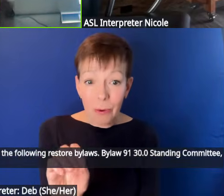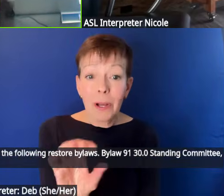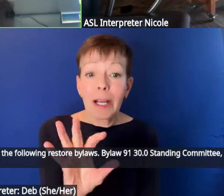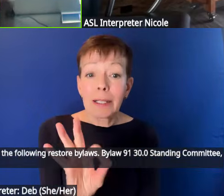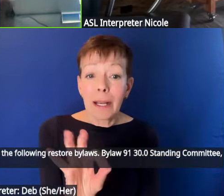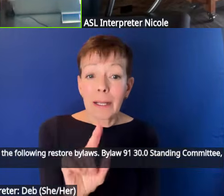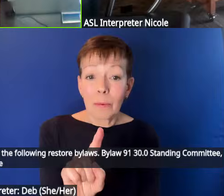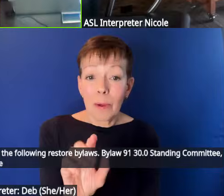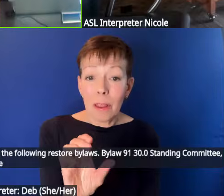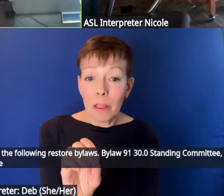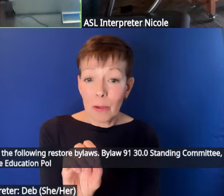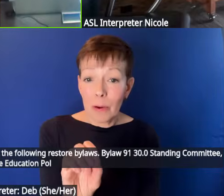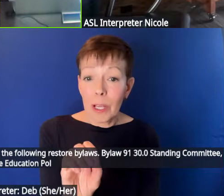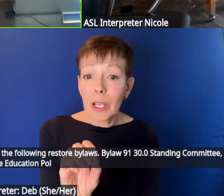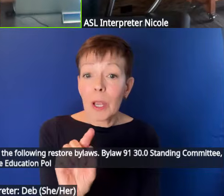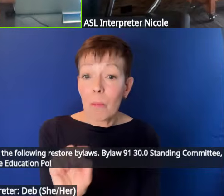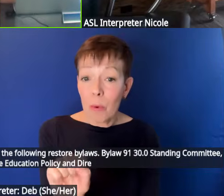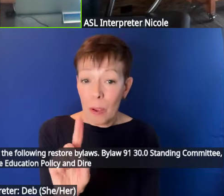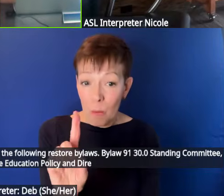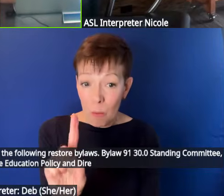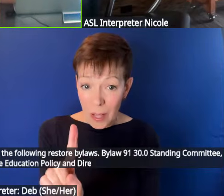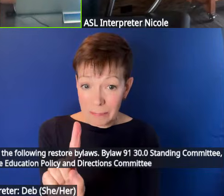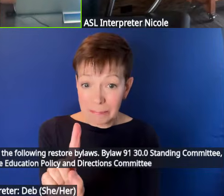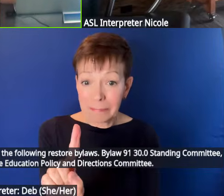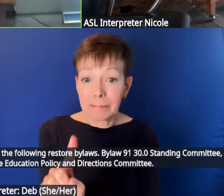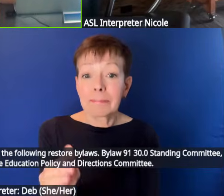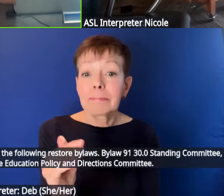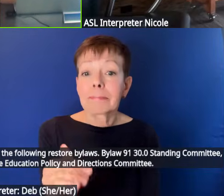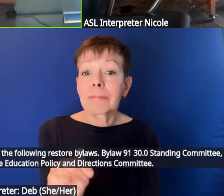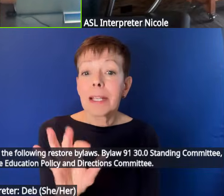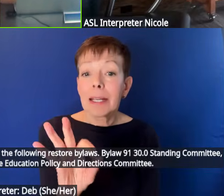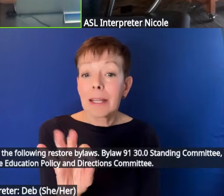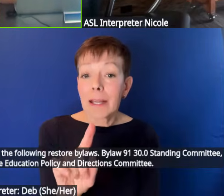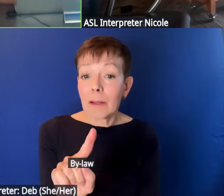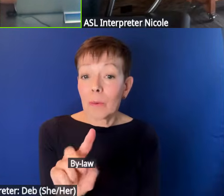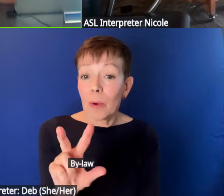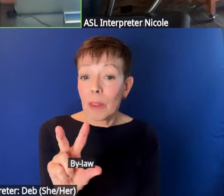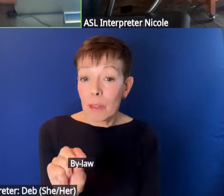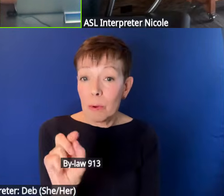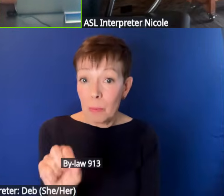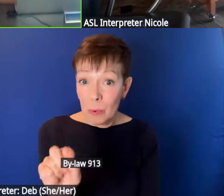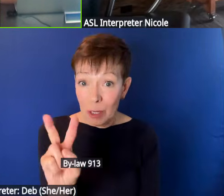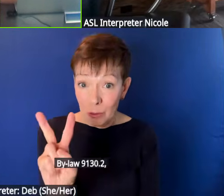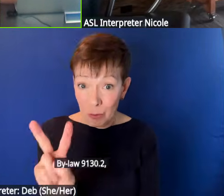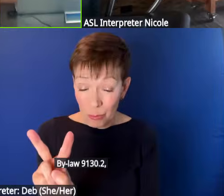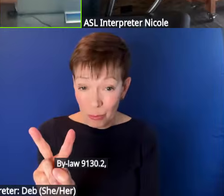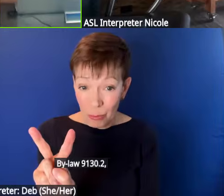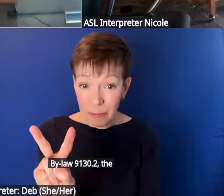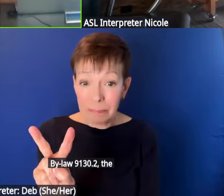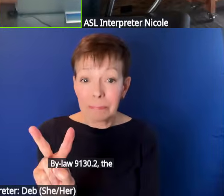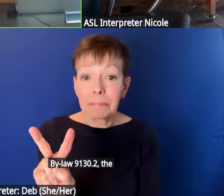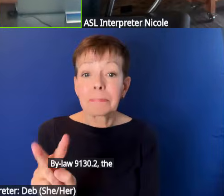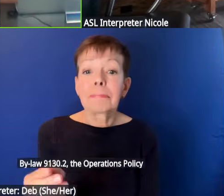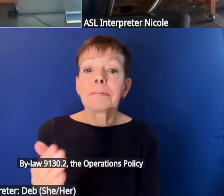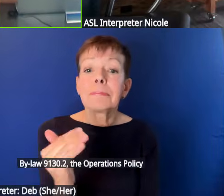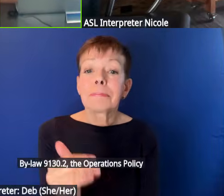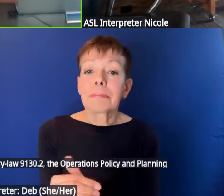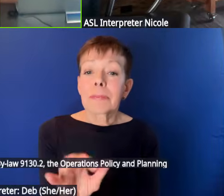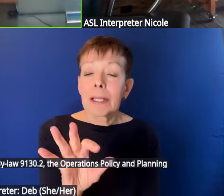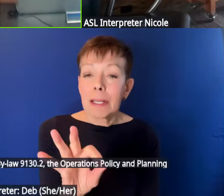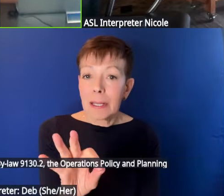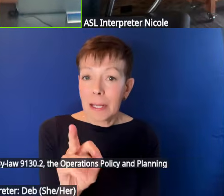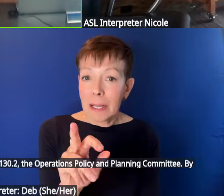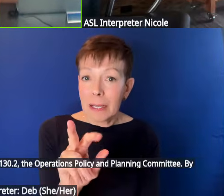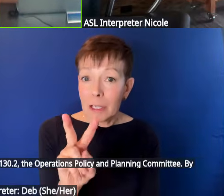the Education Policy and Directions Committee. Bylaw 9130.2, the Operations Policy and Planning Committee.